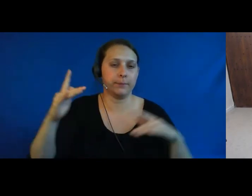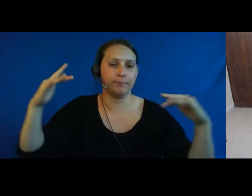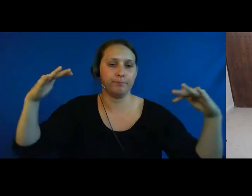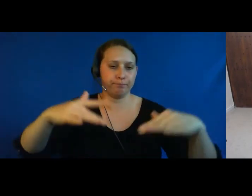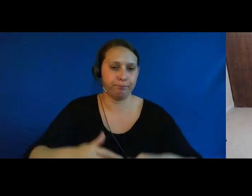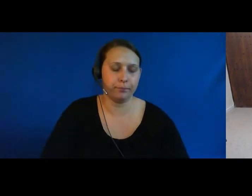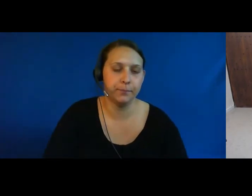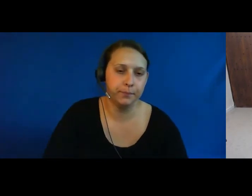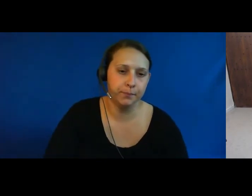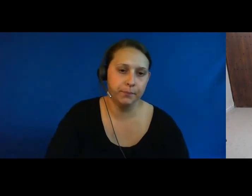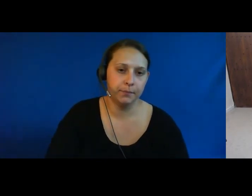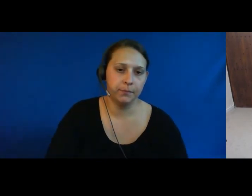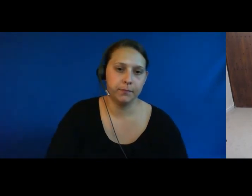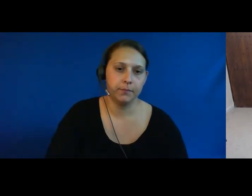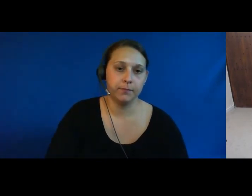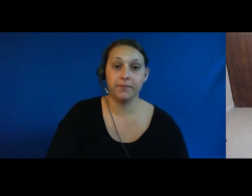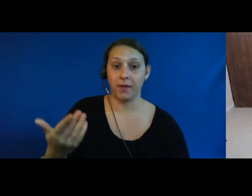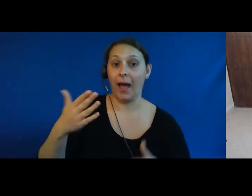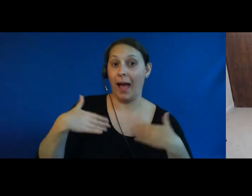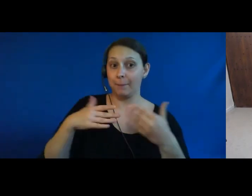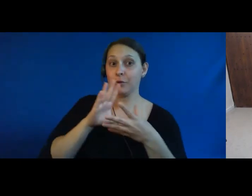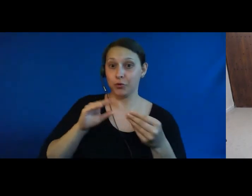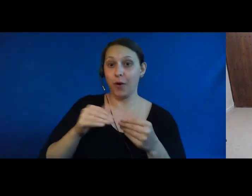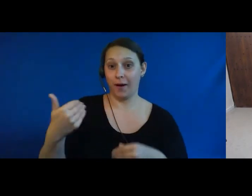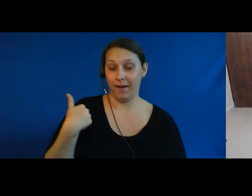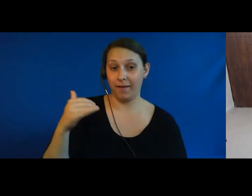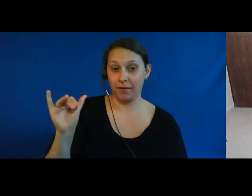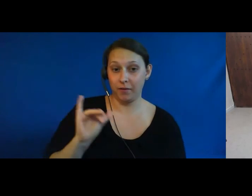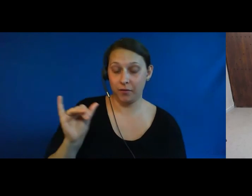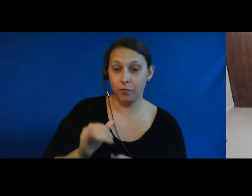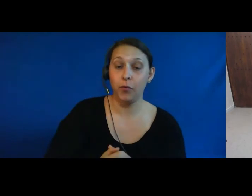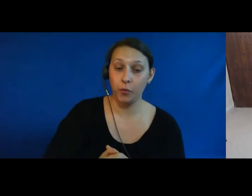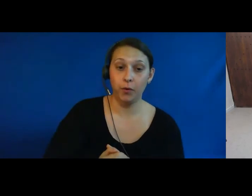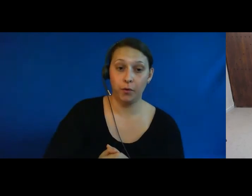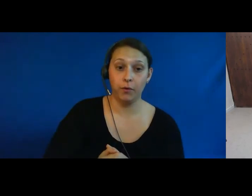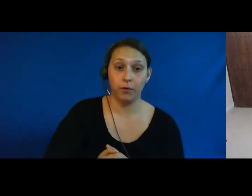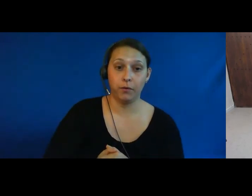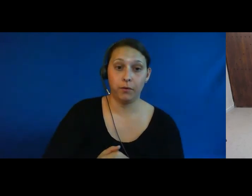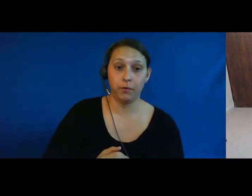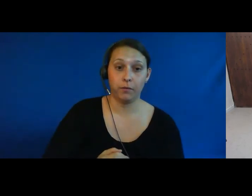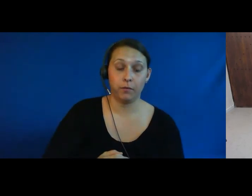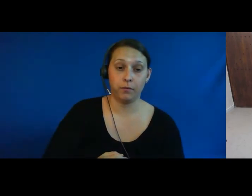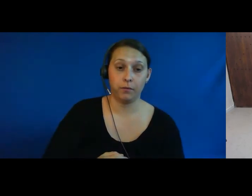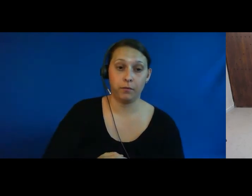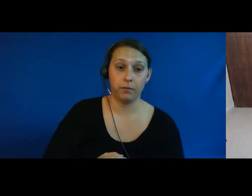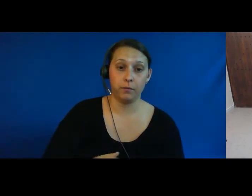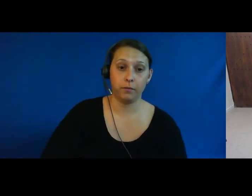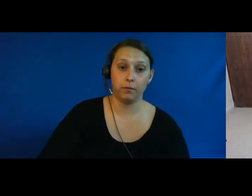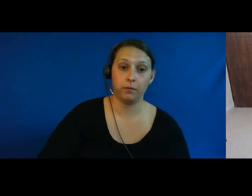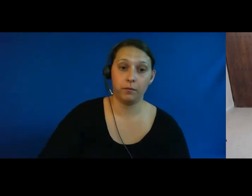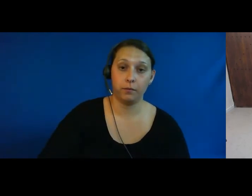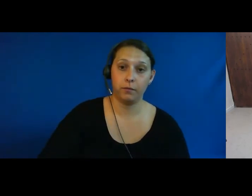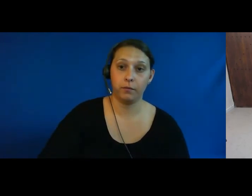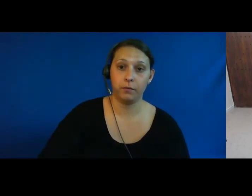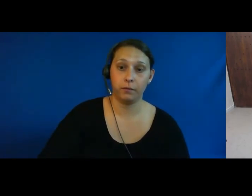There are some happy stories as well. So the water vole, we think that they are very likely present on